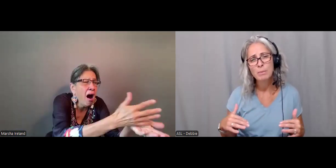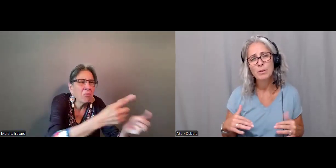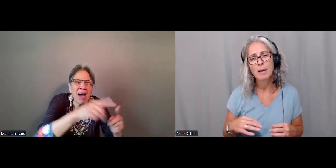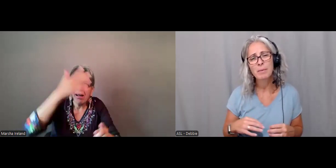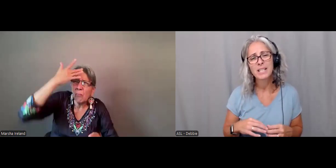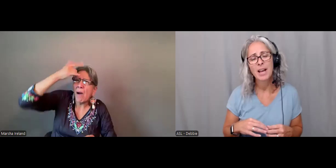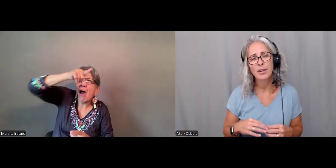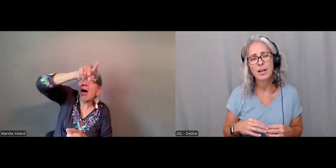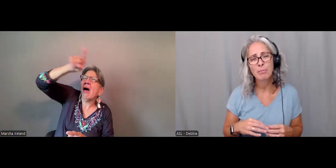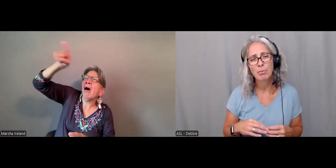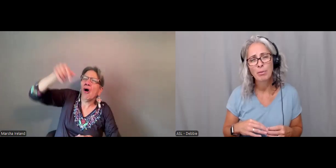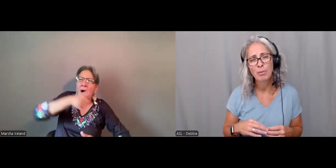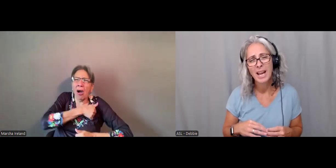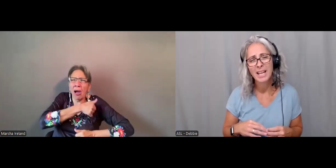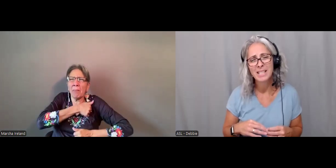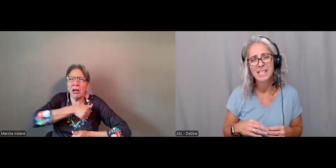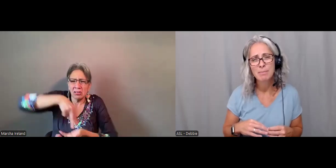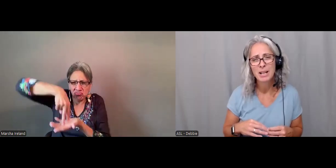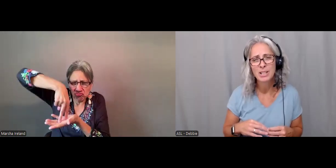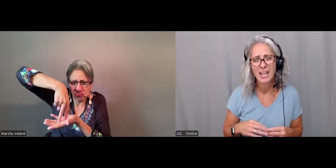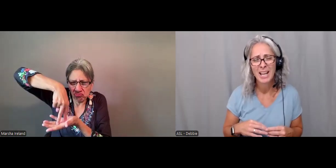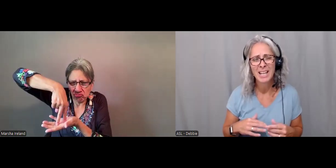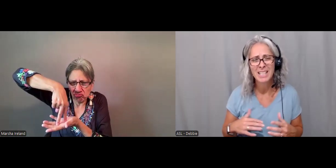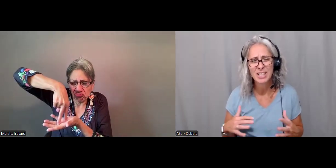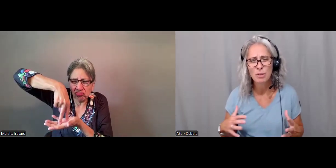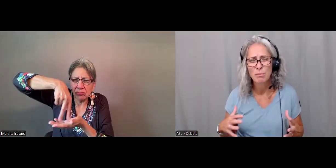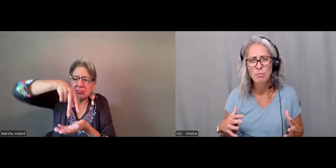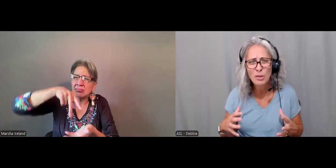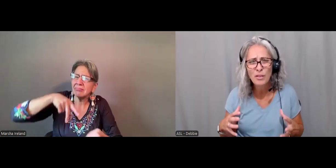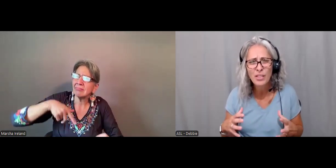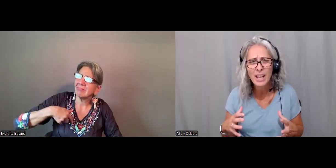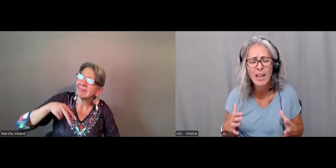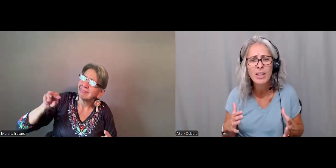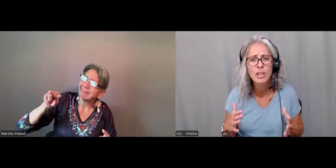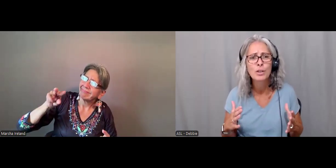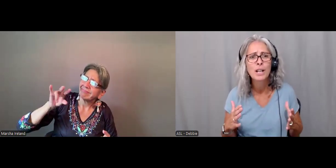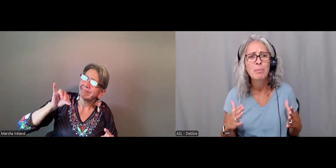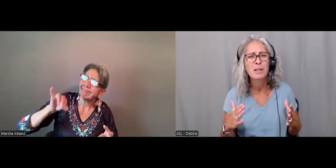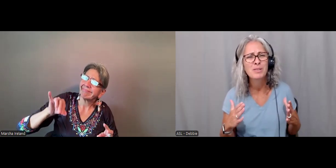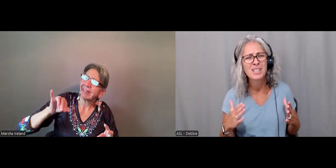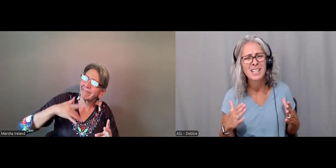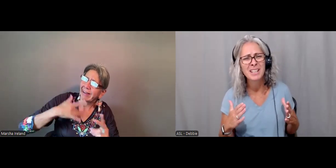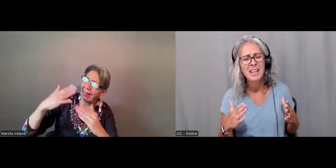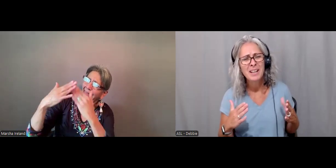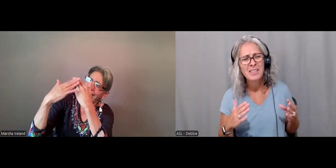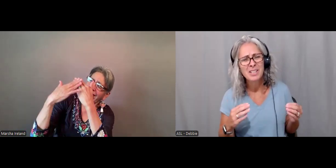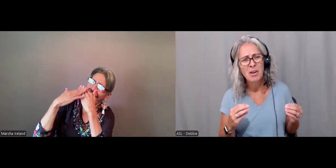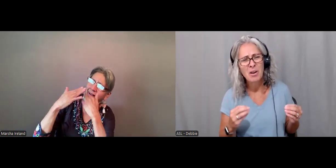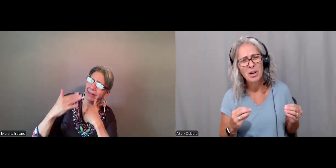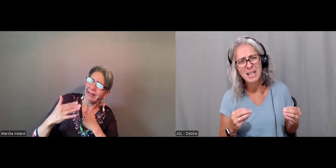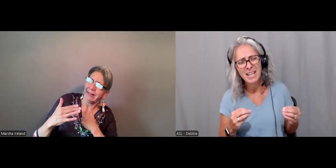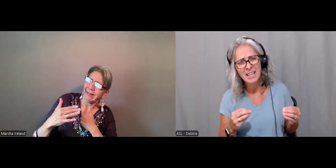Indigenous people coming together and praying and smudging. And it's such a beautiful thing. And then you look up and you see